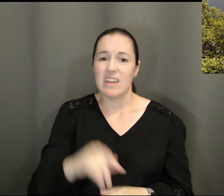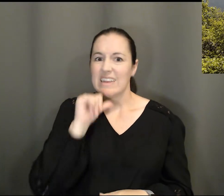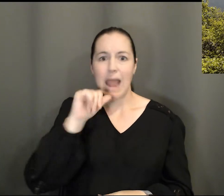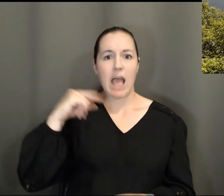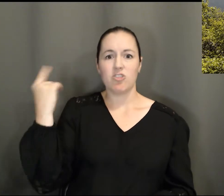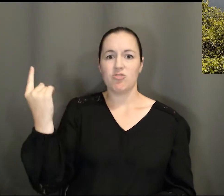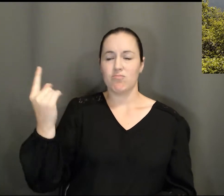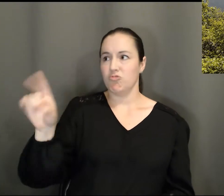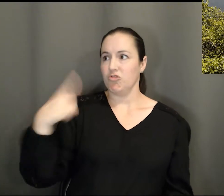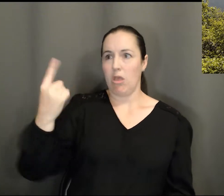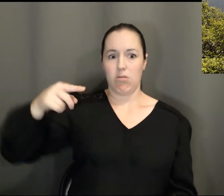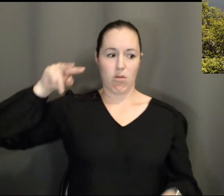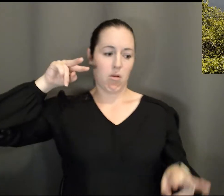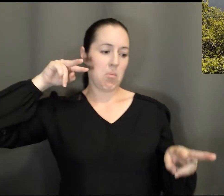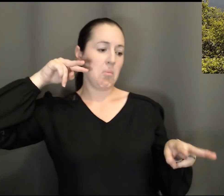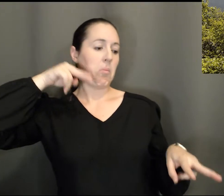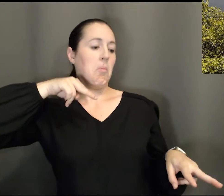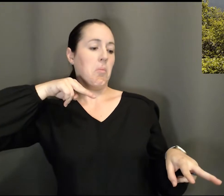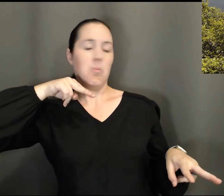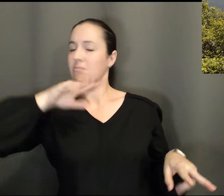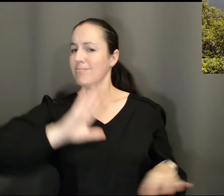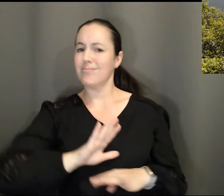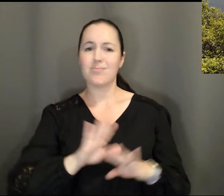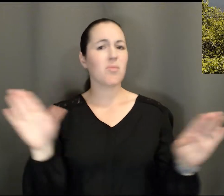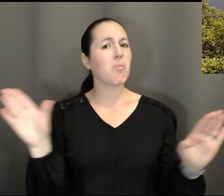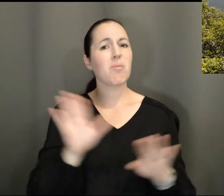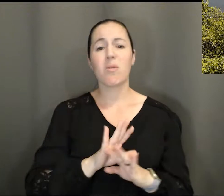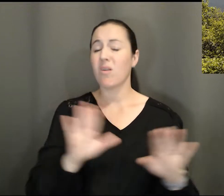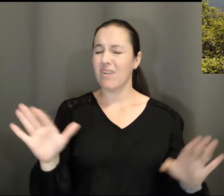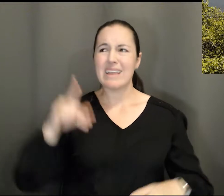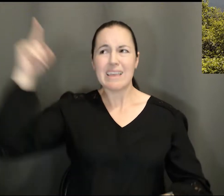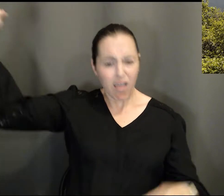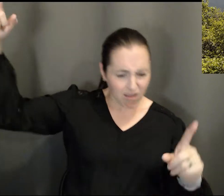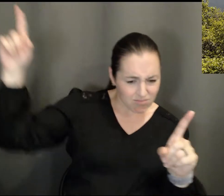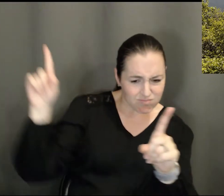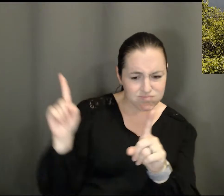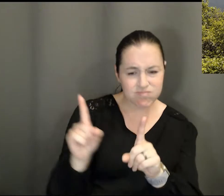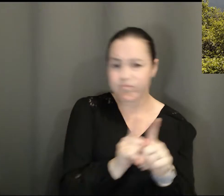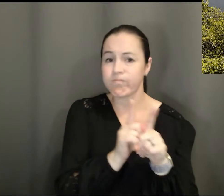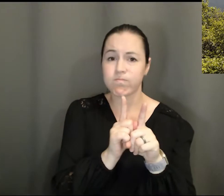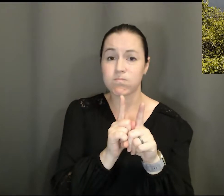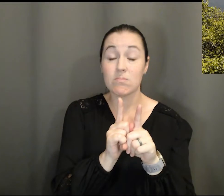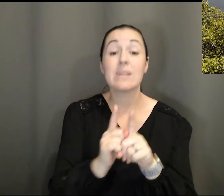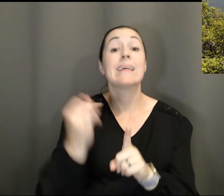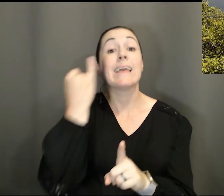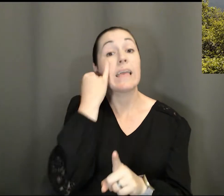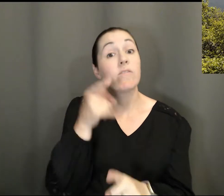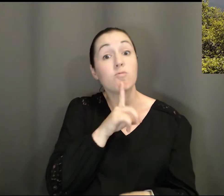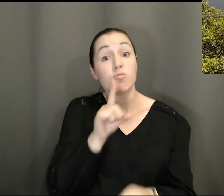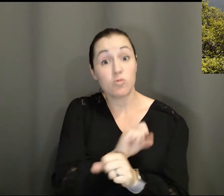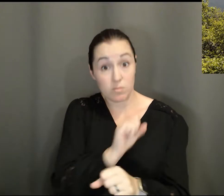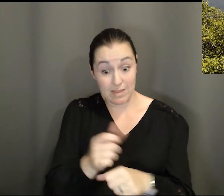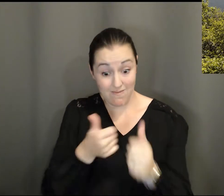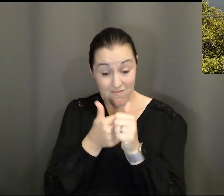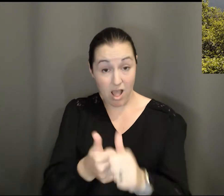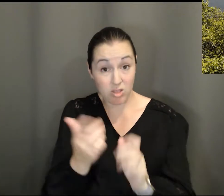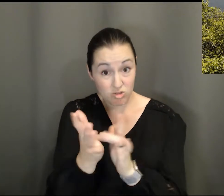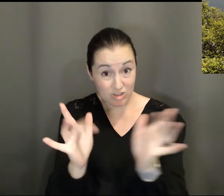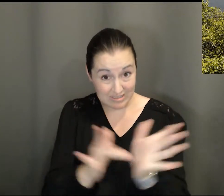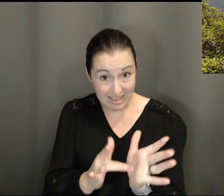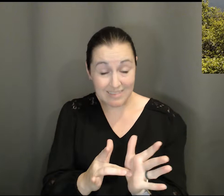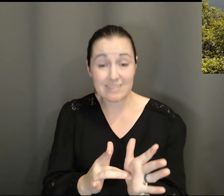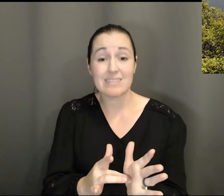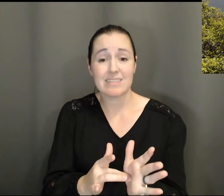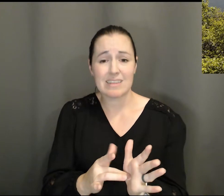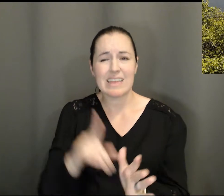a follower of Jesus, the Bible says, like actually so close that he lives inside of you. Listen to this verse right here. This verse